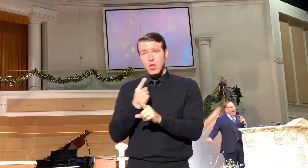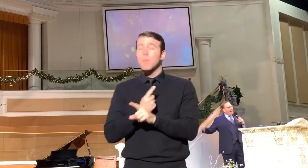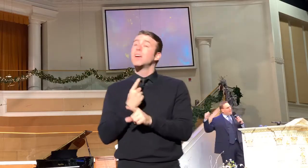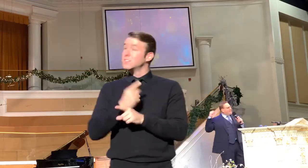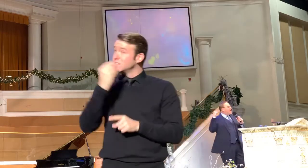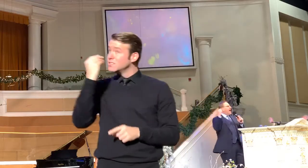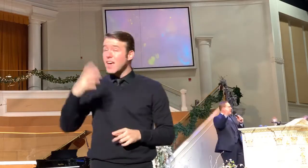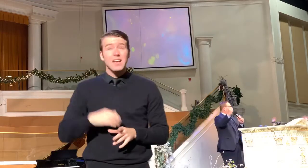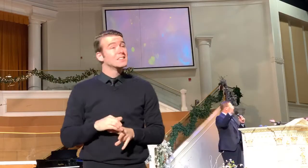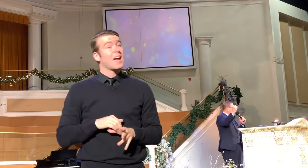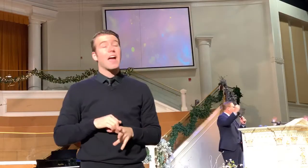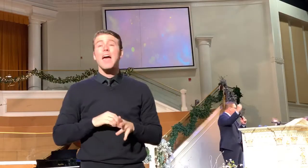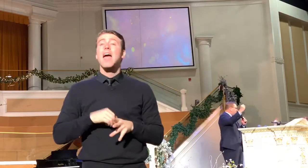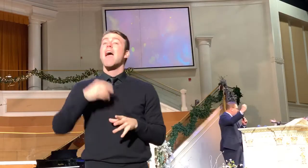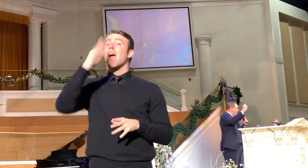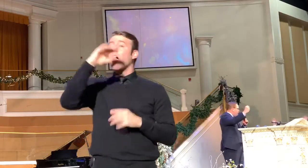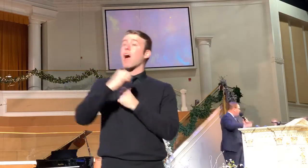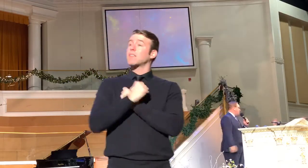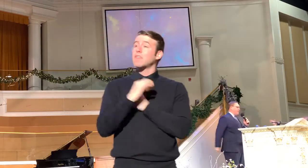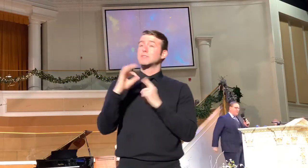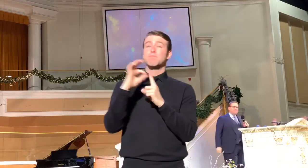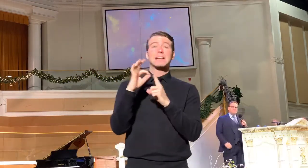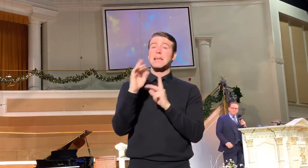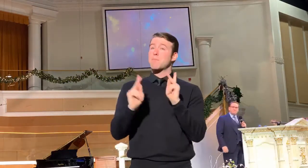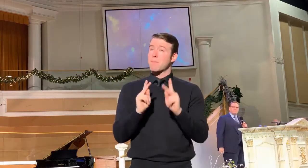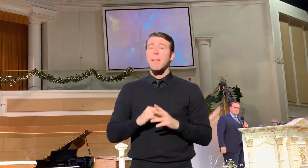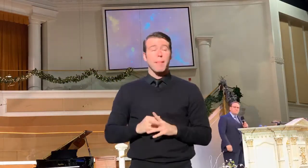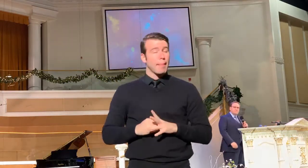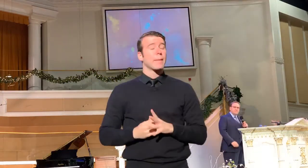Hey, I believe God loves Pakistani people.